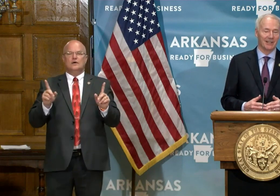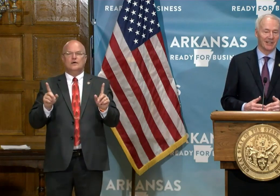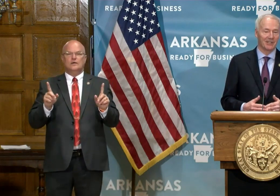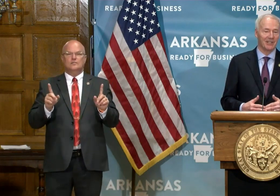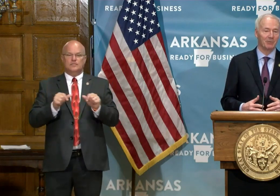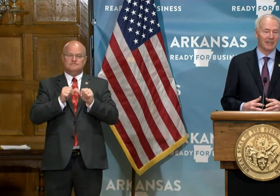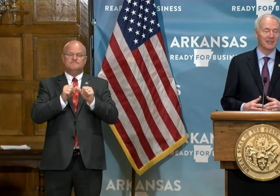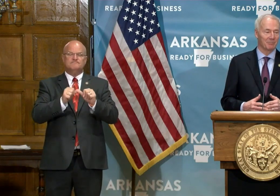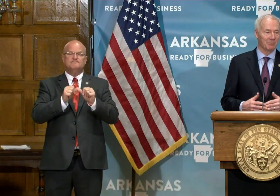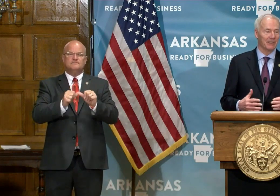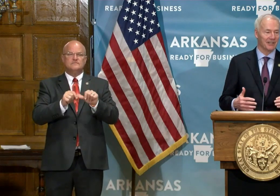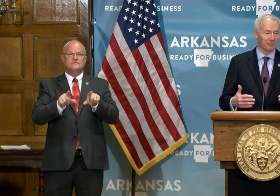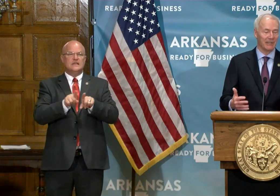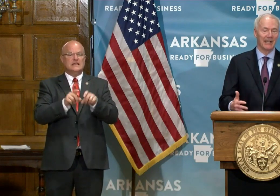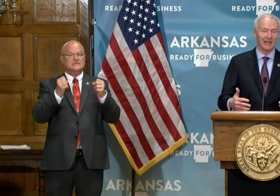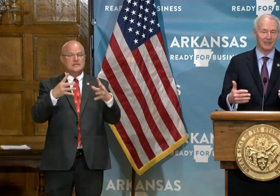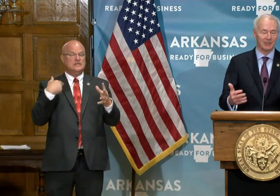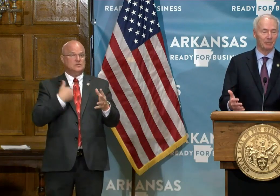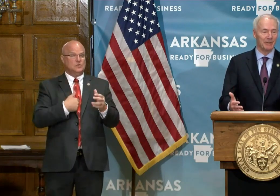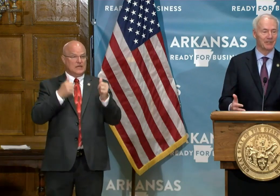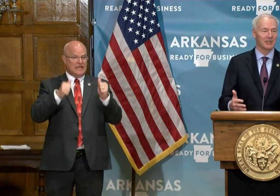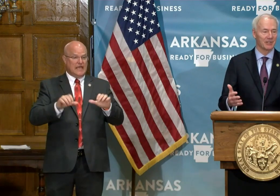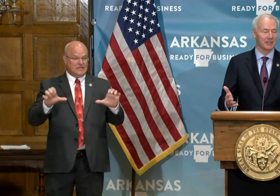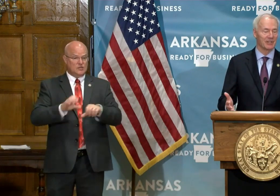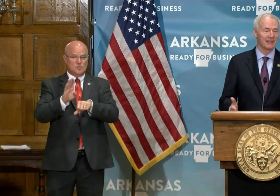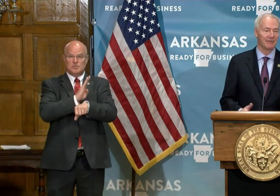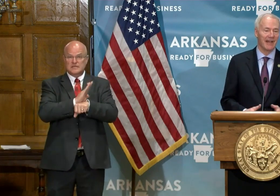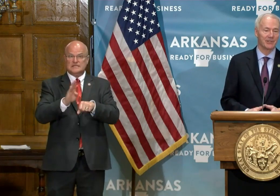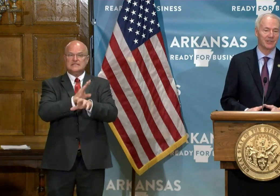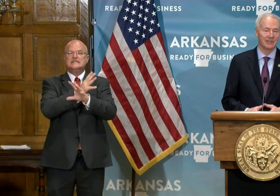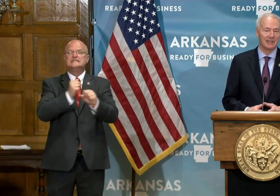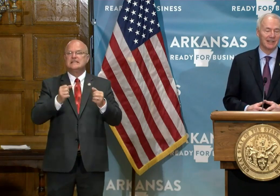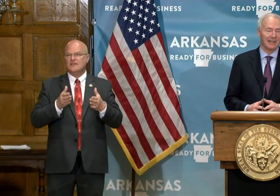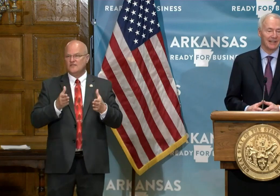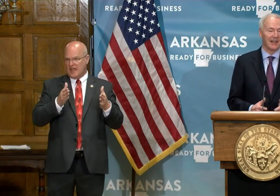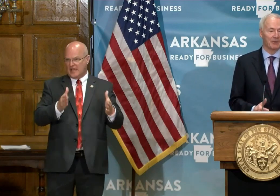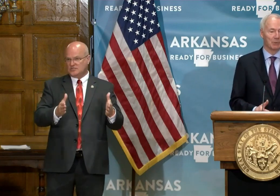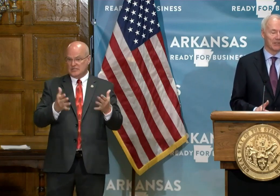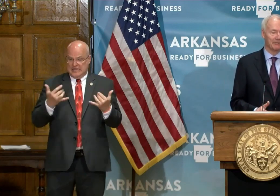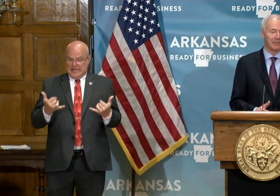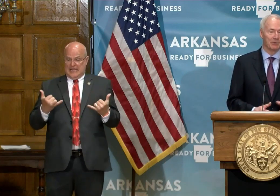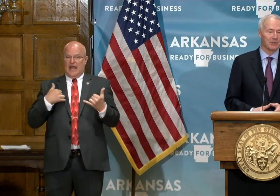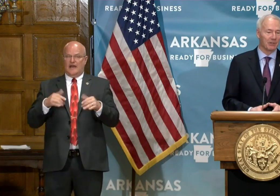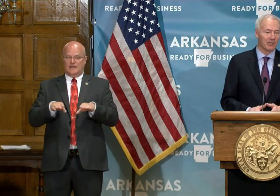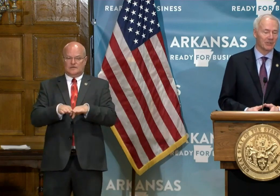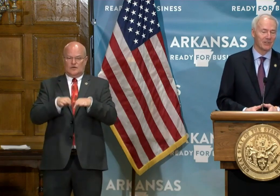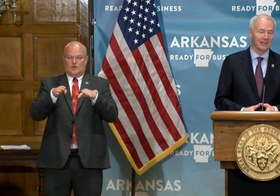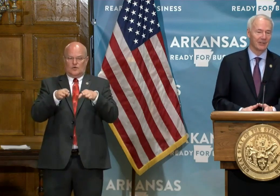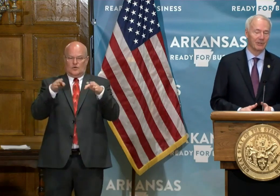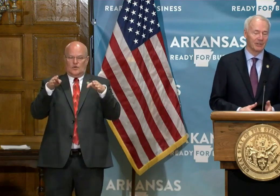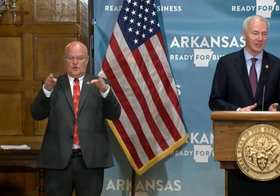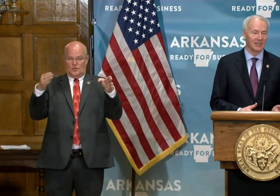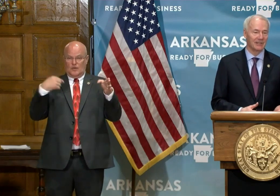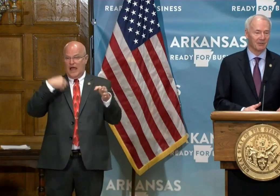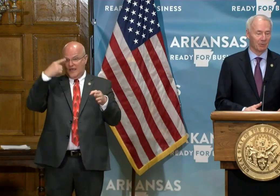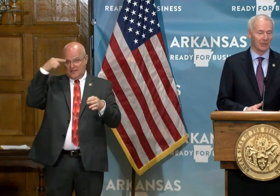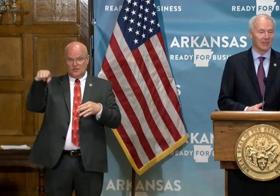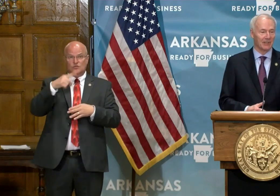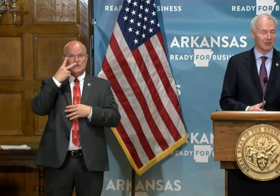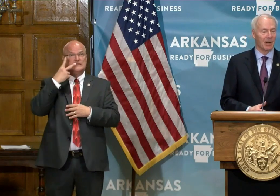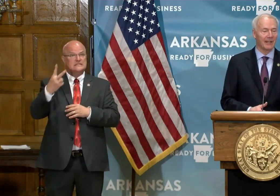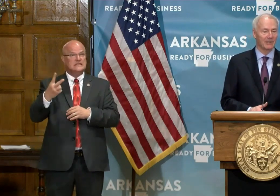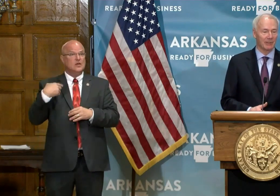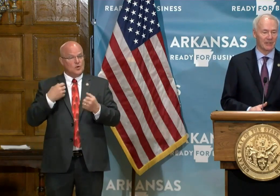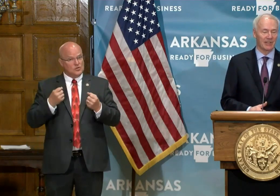but continuing as many as we can to do business in a safe fashion. And now that we're lifting restrictions, I think you can see that